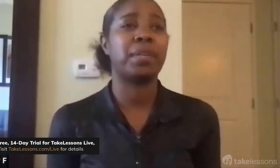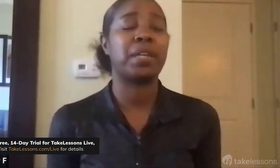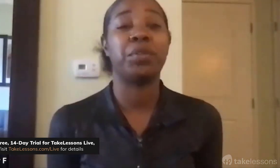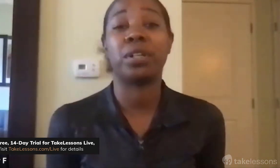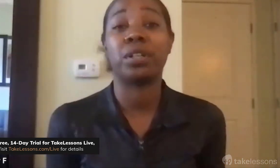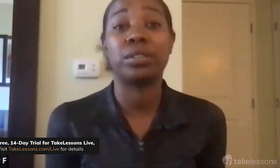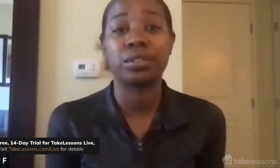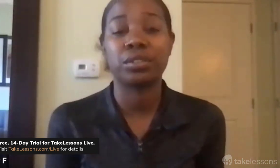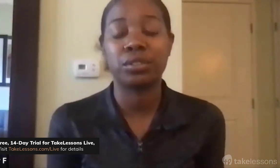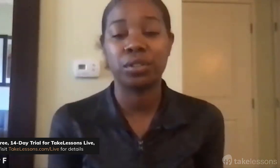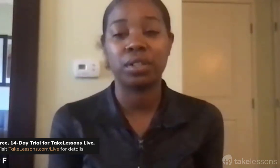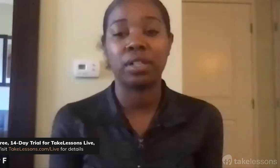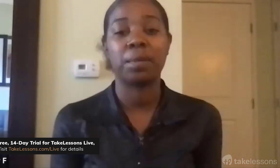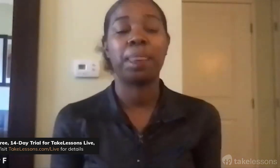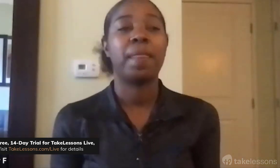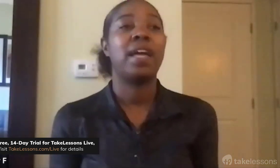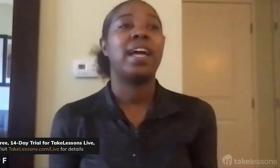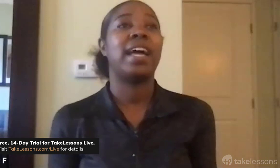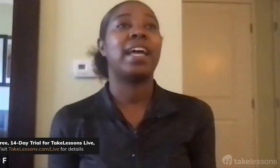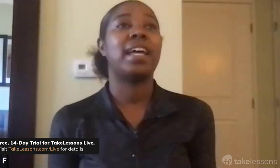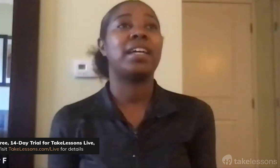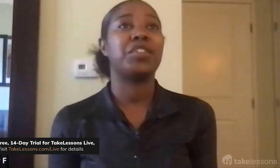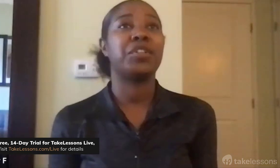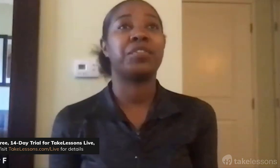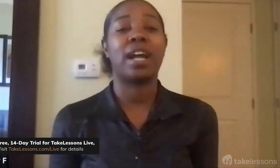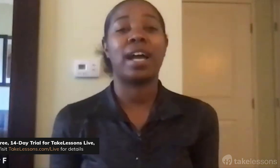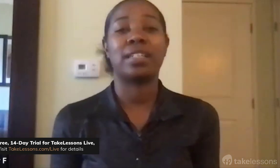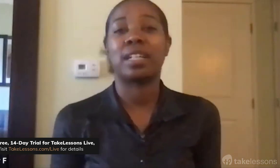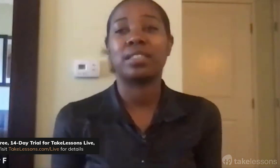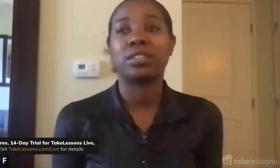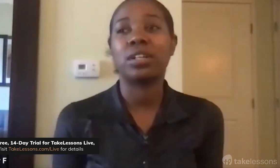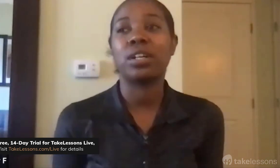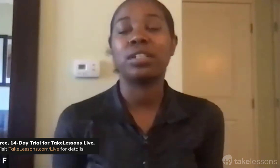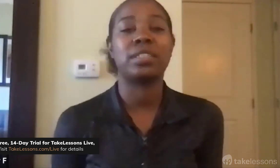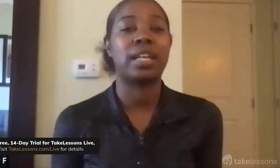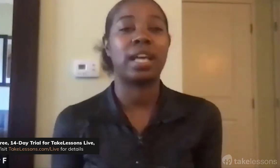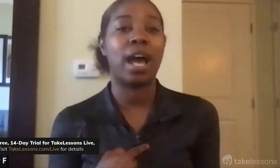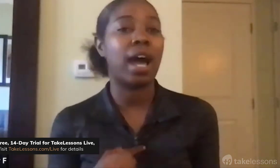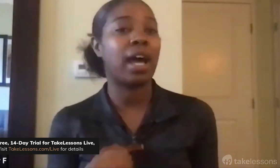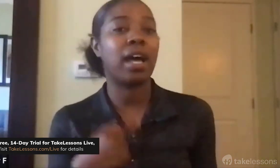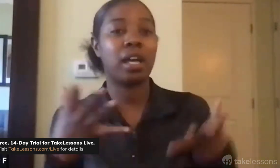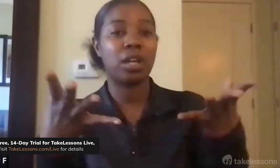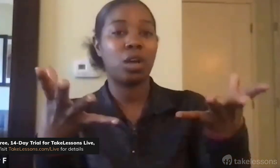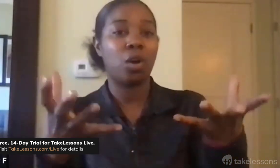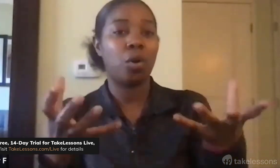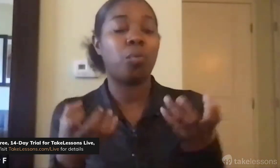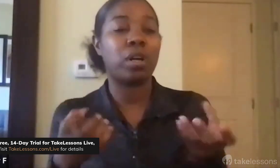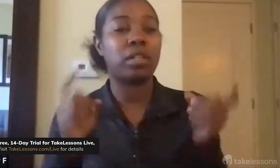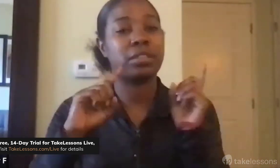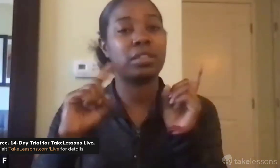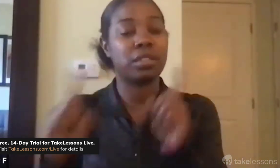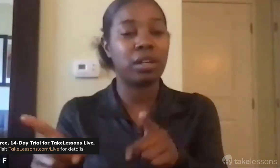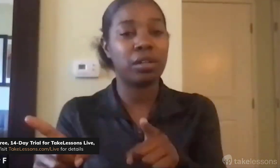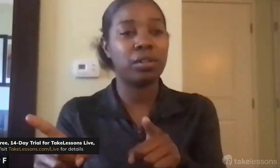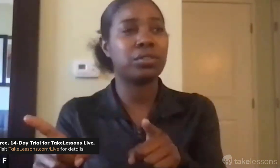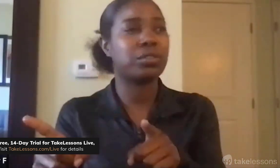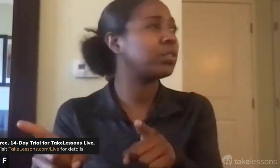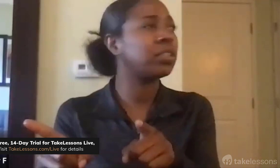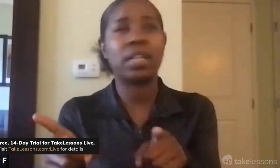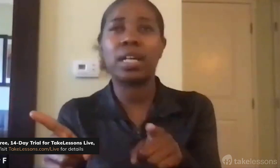if you want to go to the store and you forgot how to sign store, and you say, I want to go to